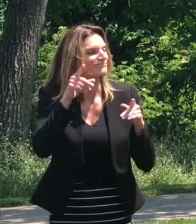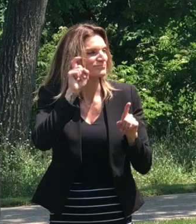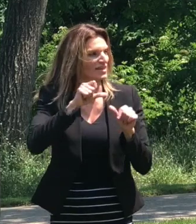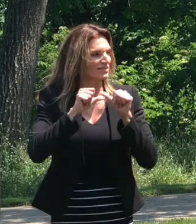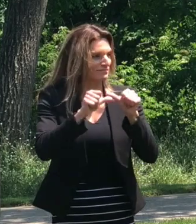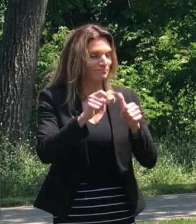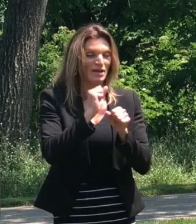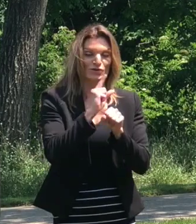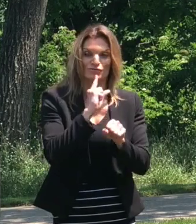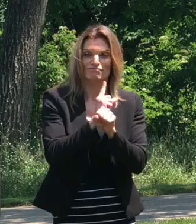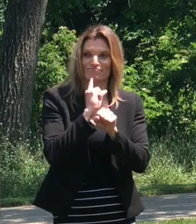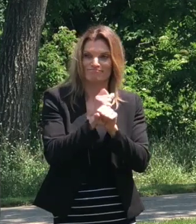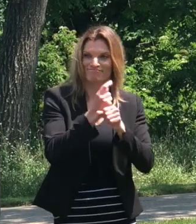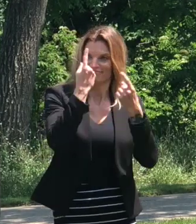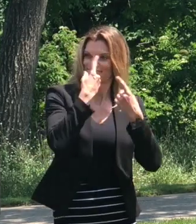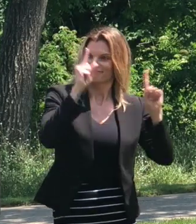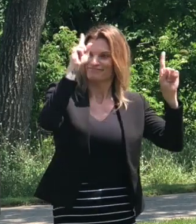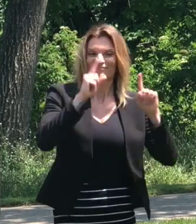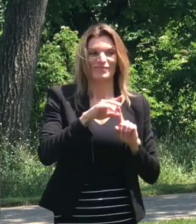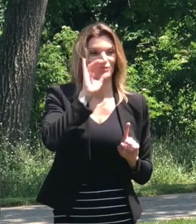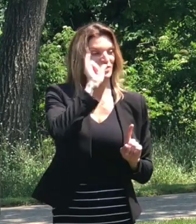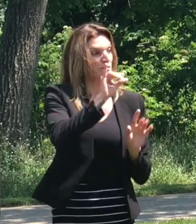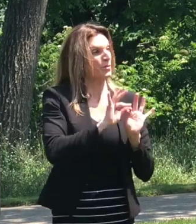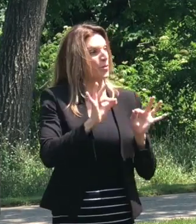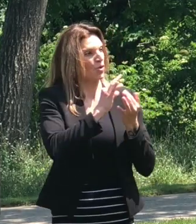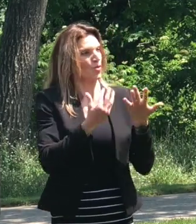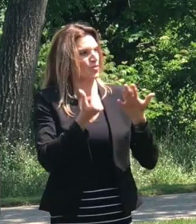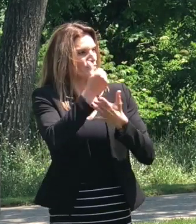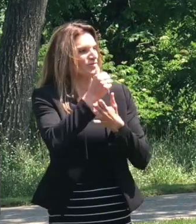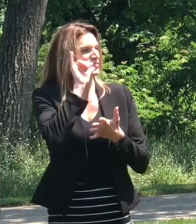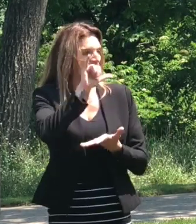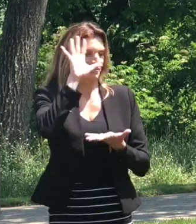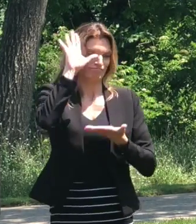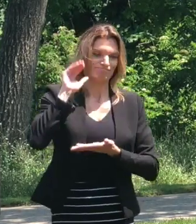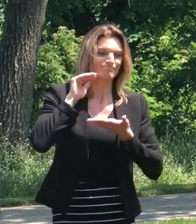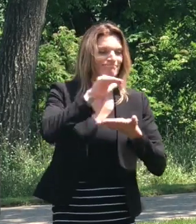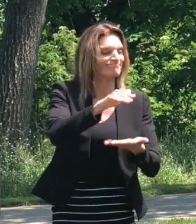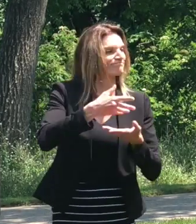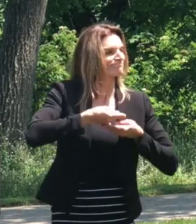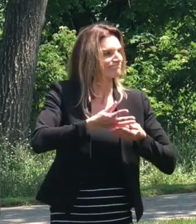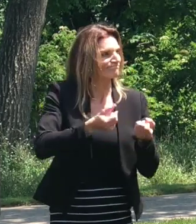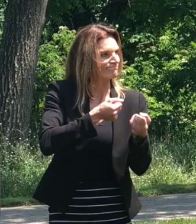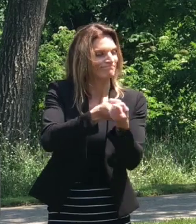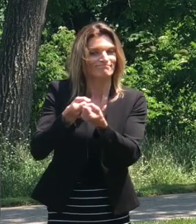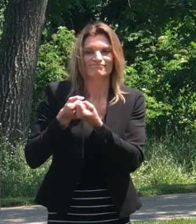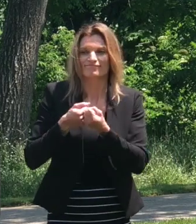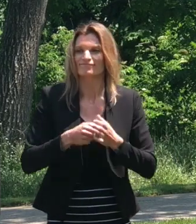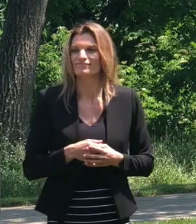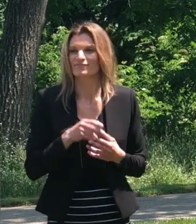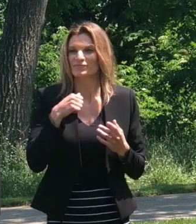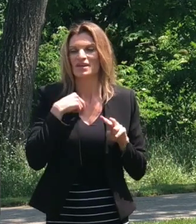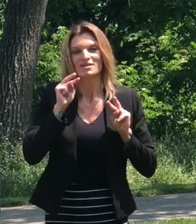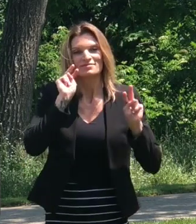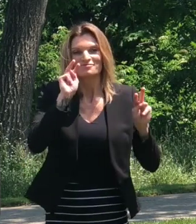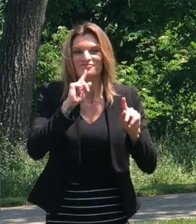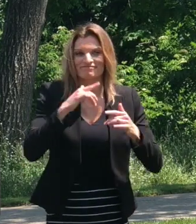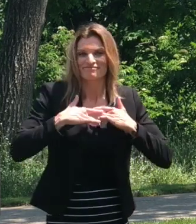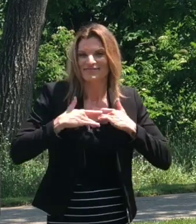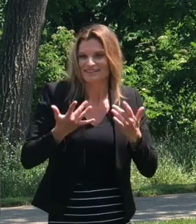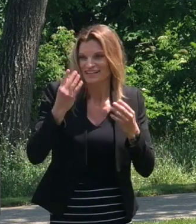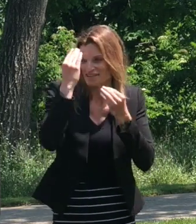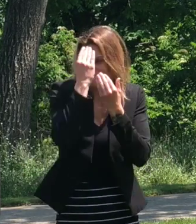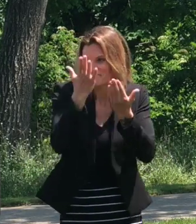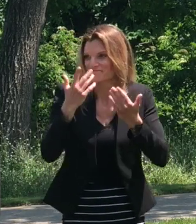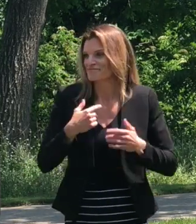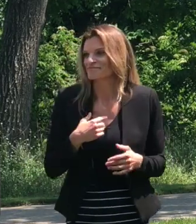sure that we are successful. And that is one of the most important ways that we absolutely need to find common ground. So I'm really excited about being